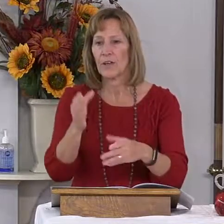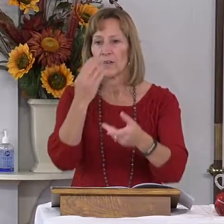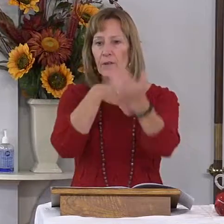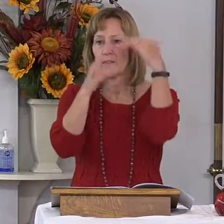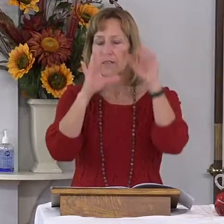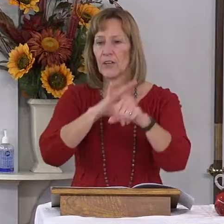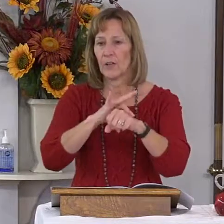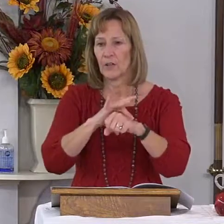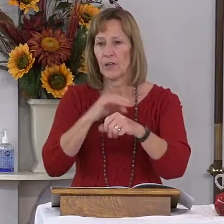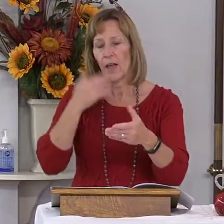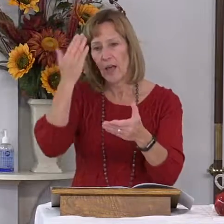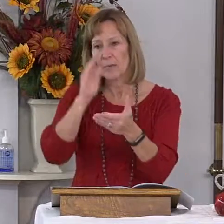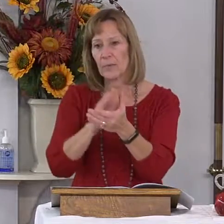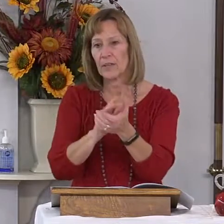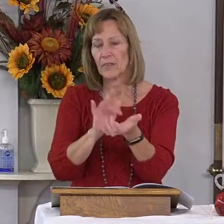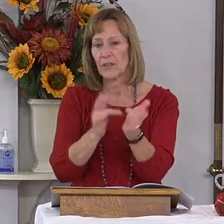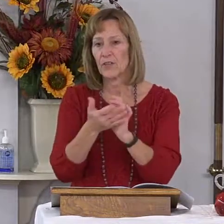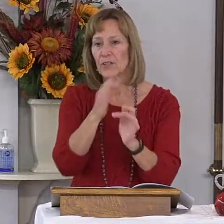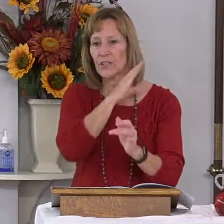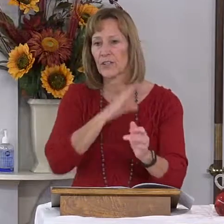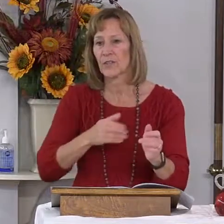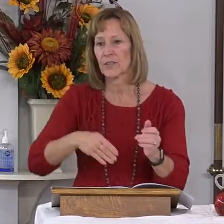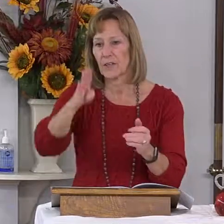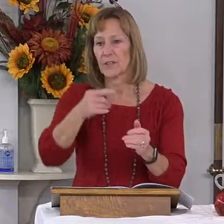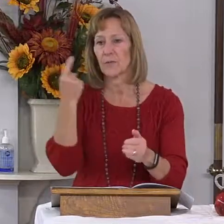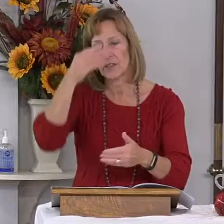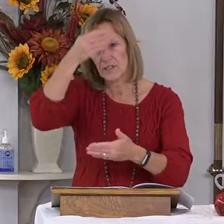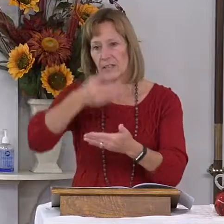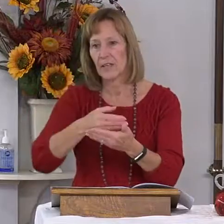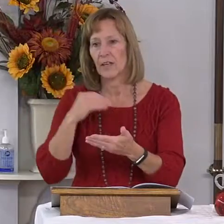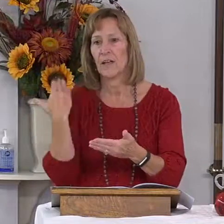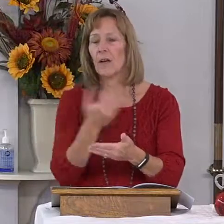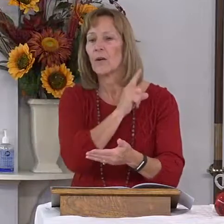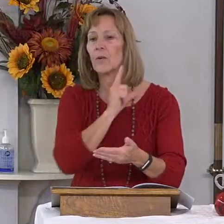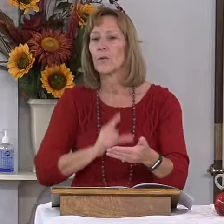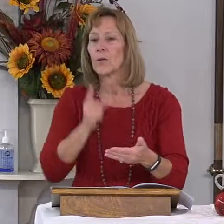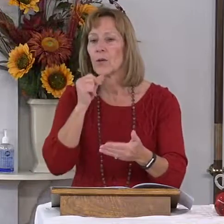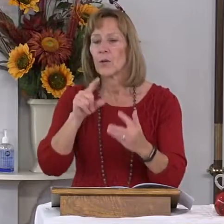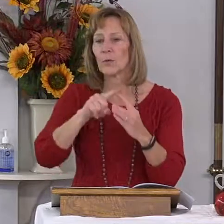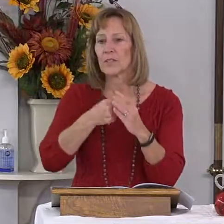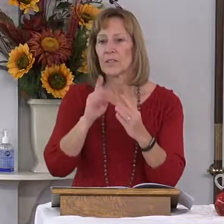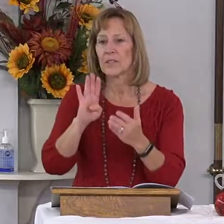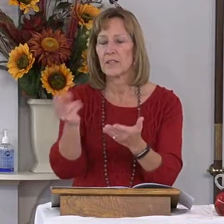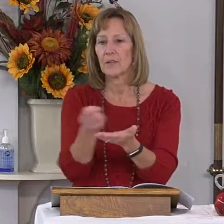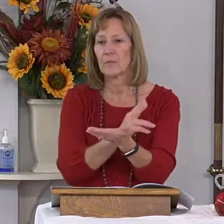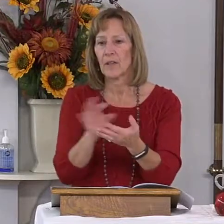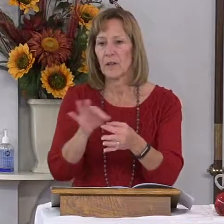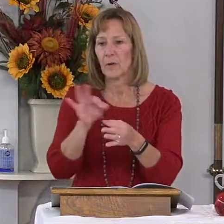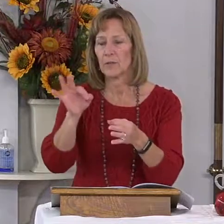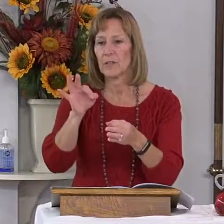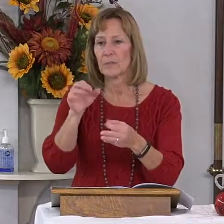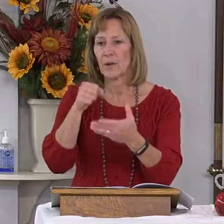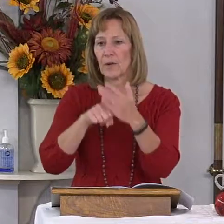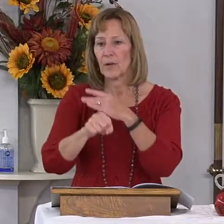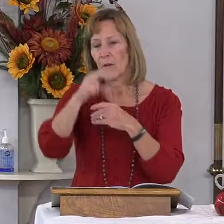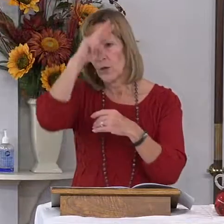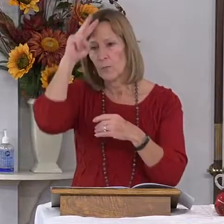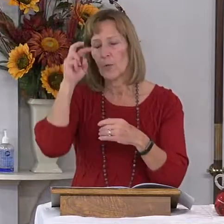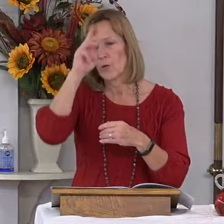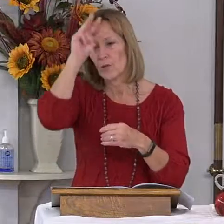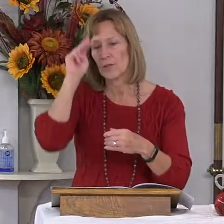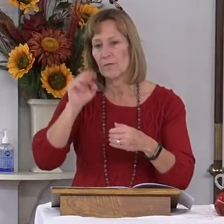heaven and earth. I believe in Jesus Christ, God's only Son, our Lord, who was conceived by the Holy